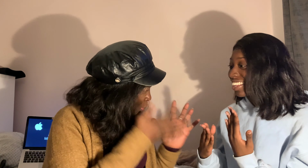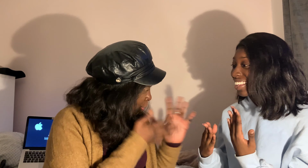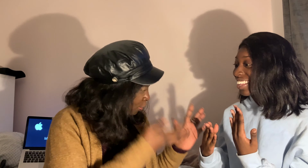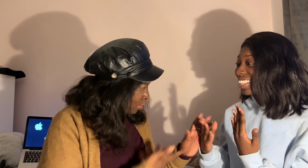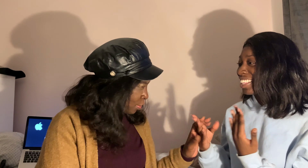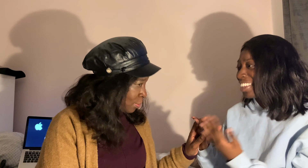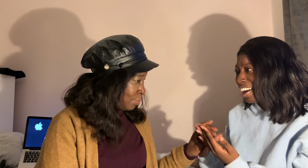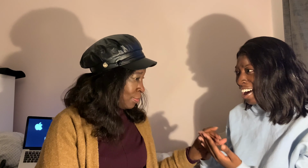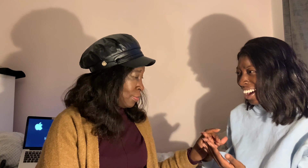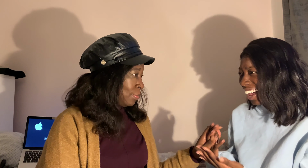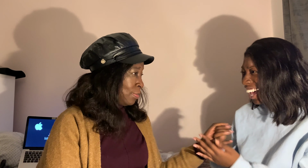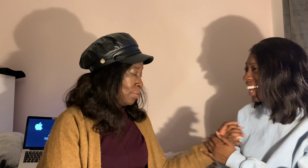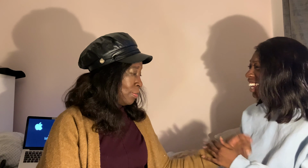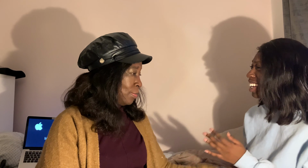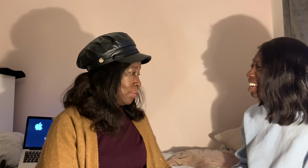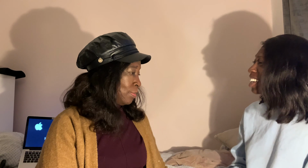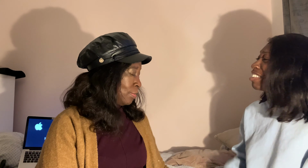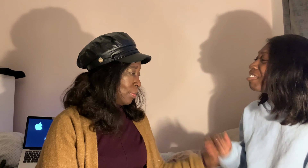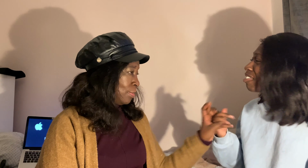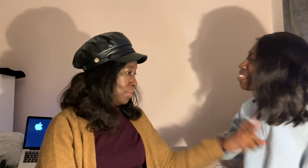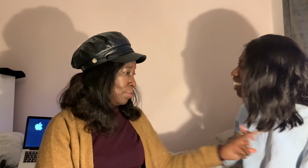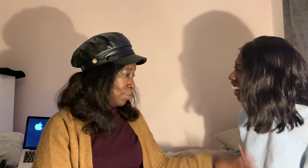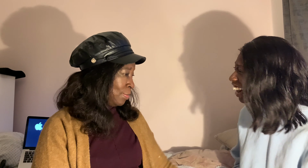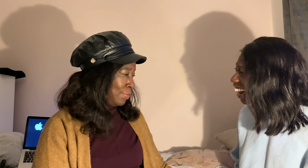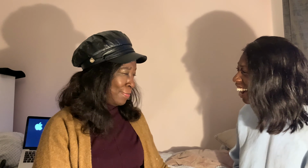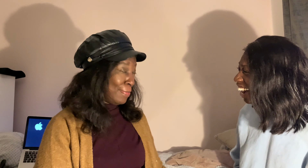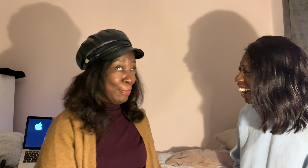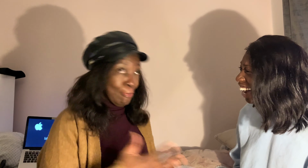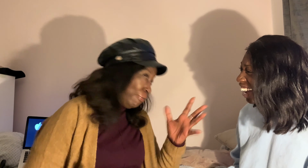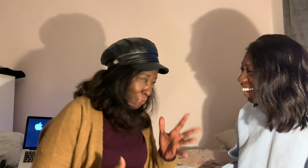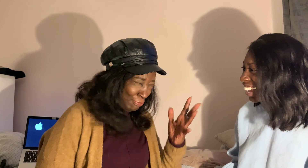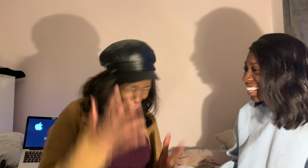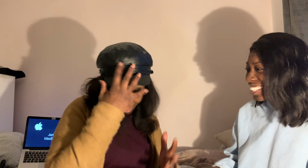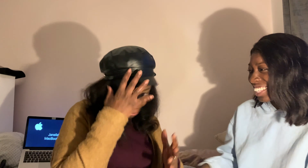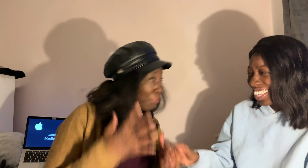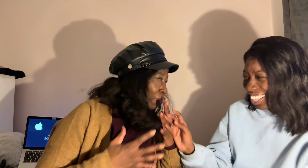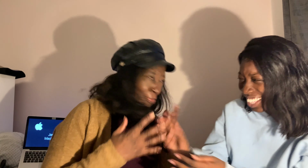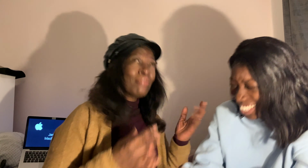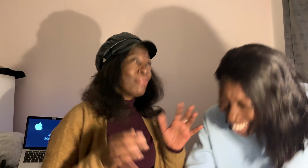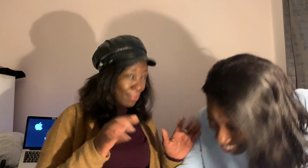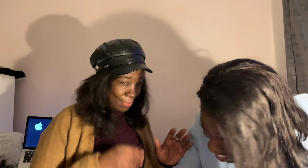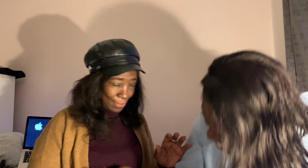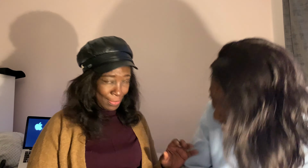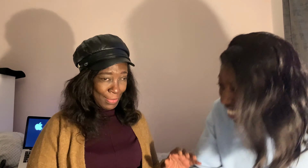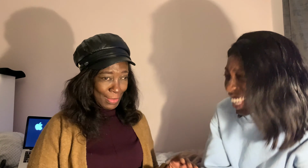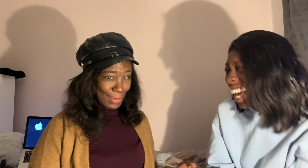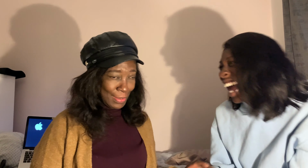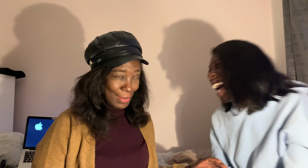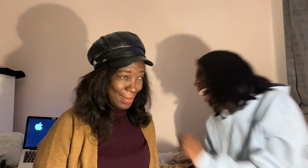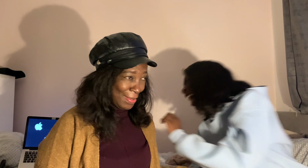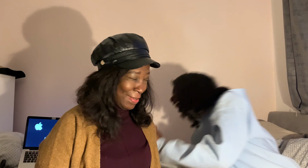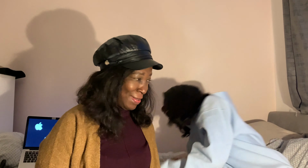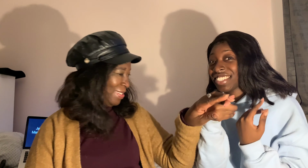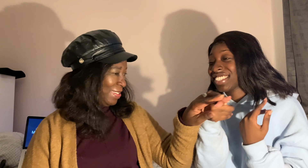yeah. She put the cameras were off. No, she's basically saying I need to improve my sign language,